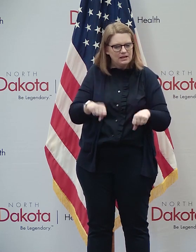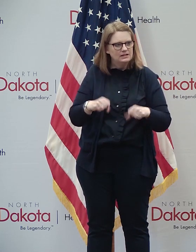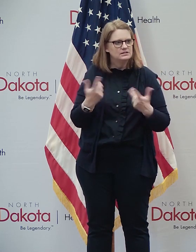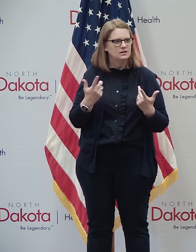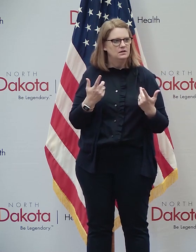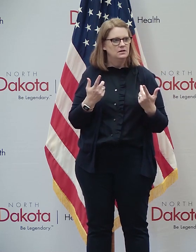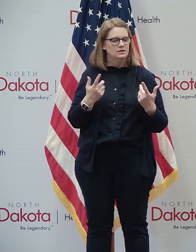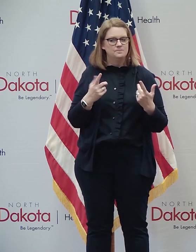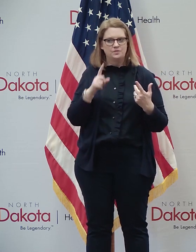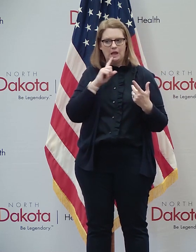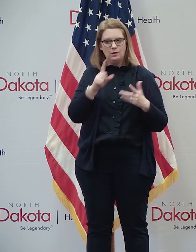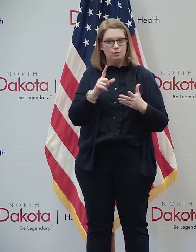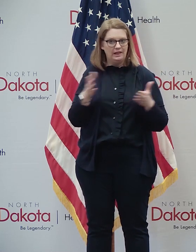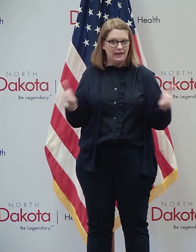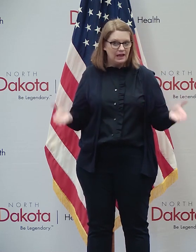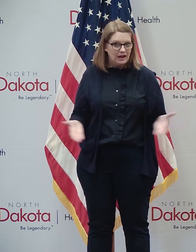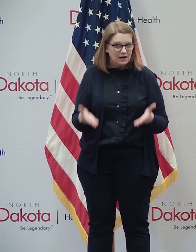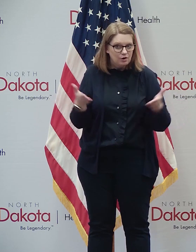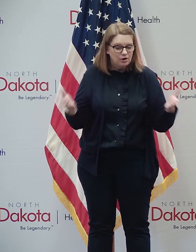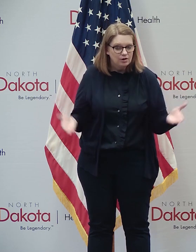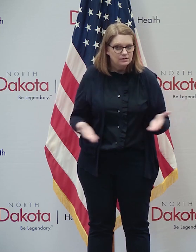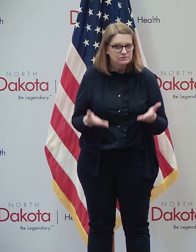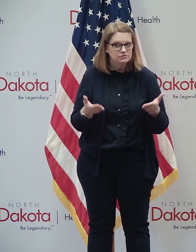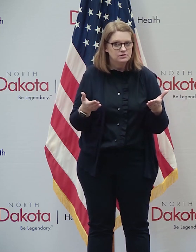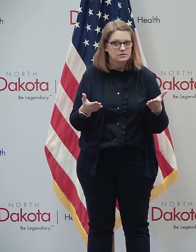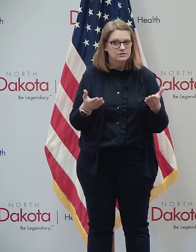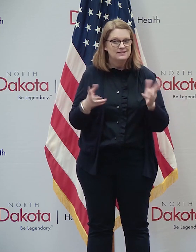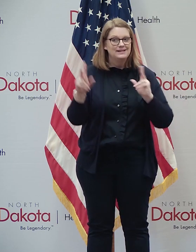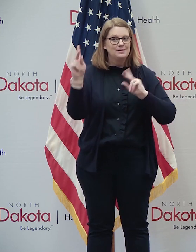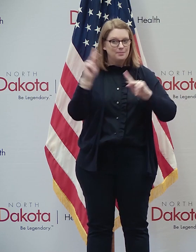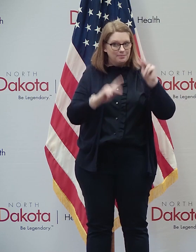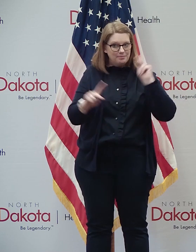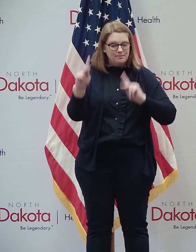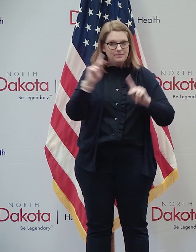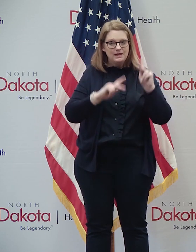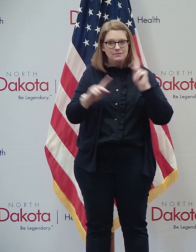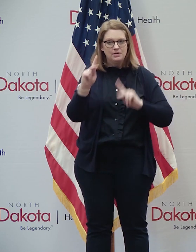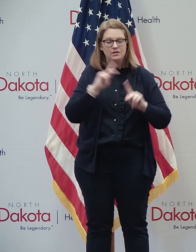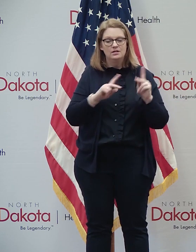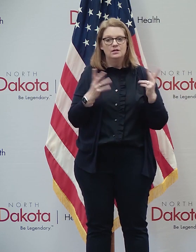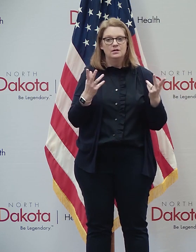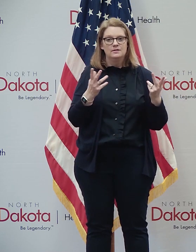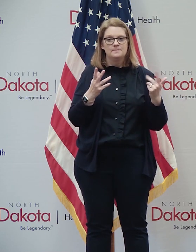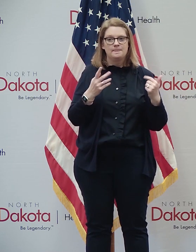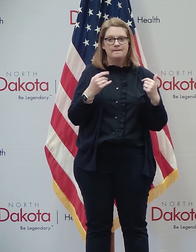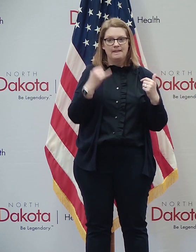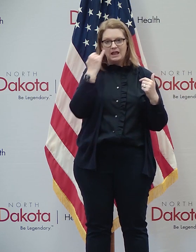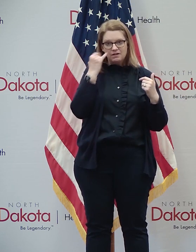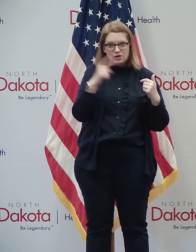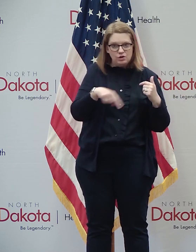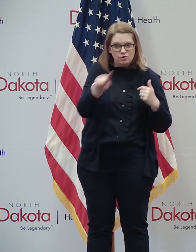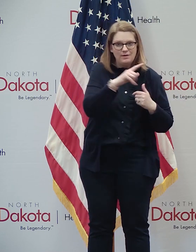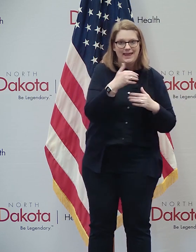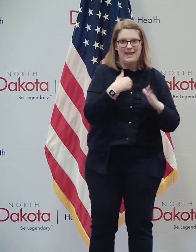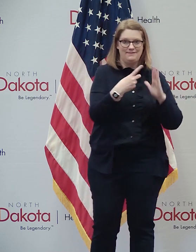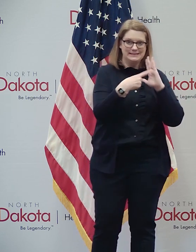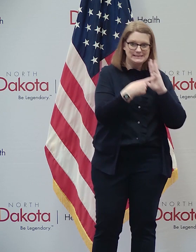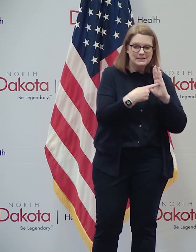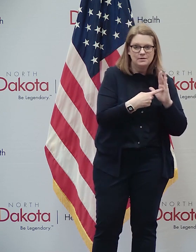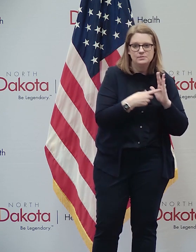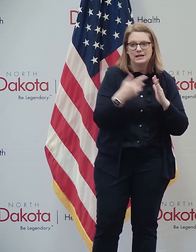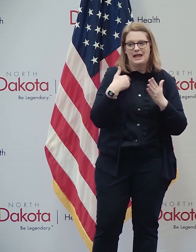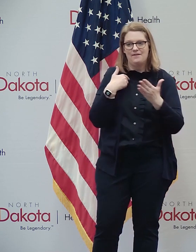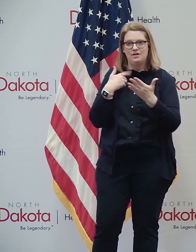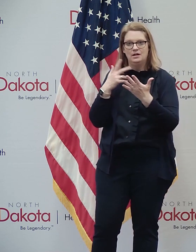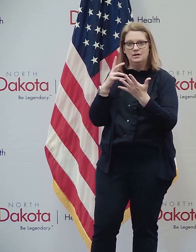you had said one of the machines was getting looked at. Is everything back on track and running properly? Yeah, things are going, and we've got good capacity for this